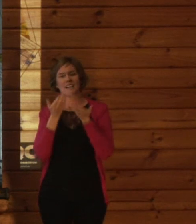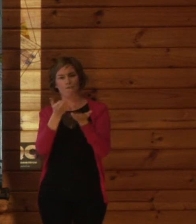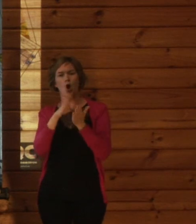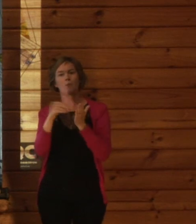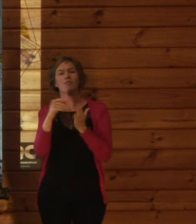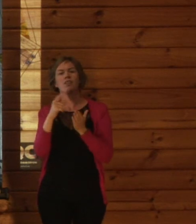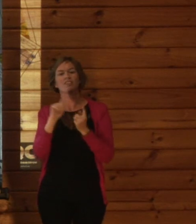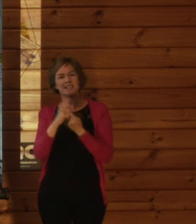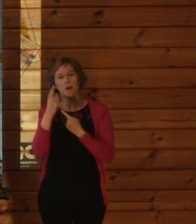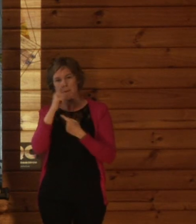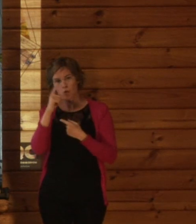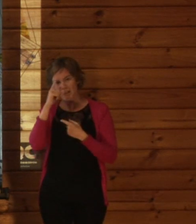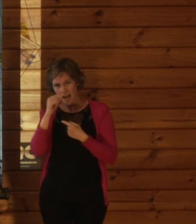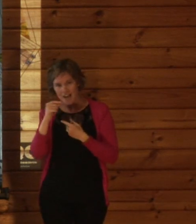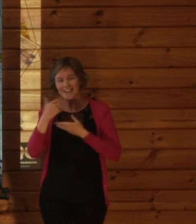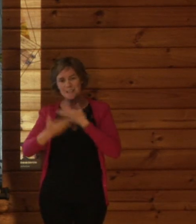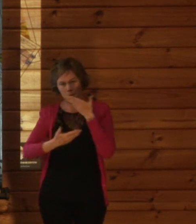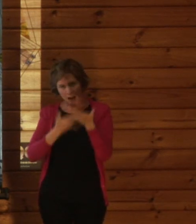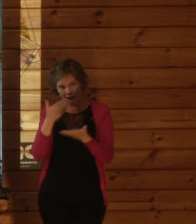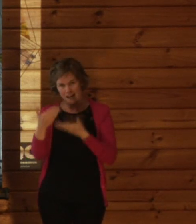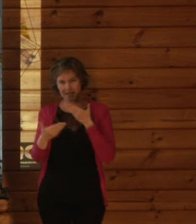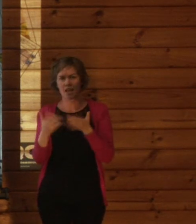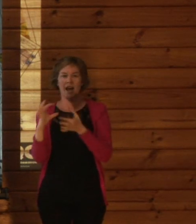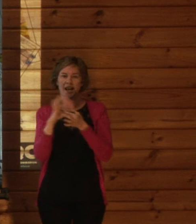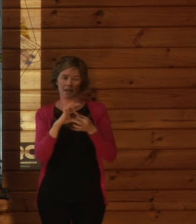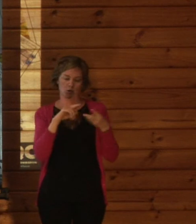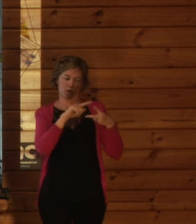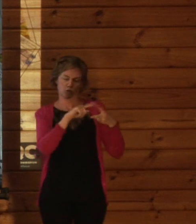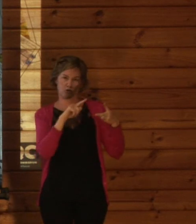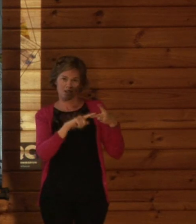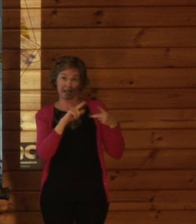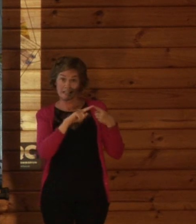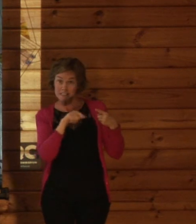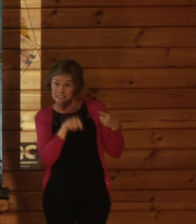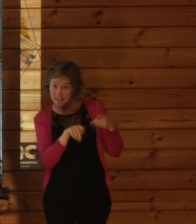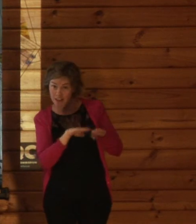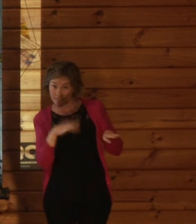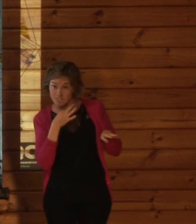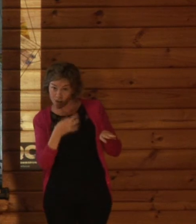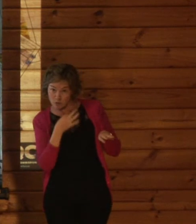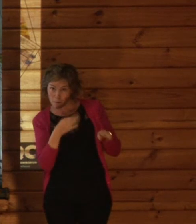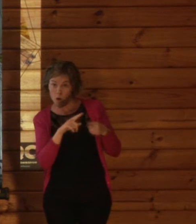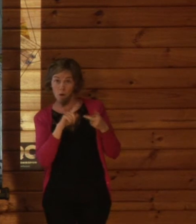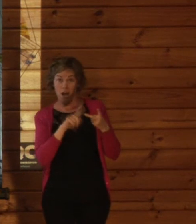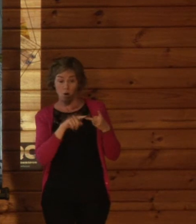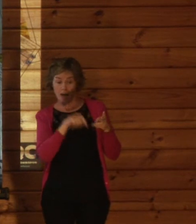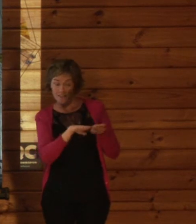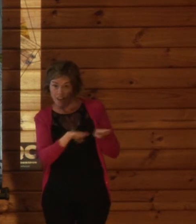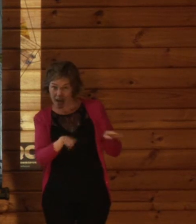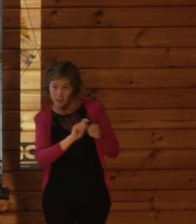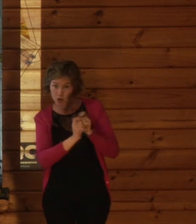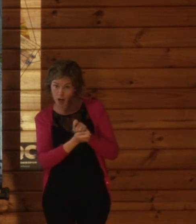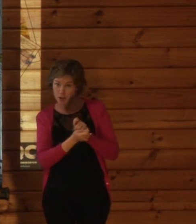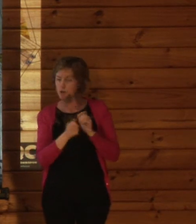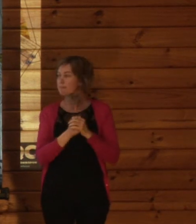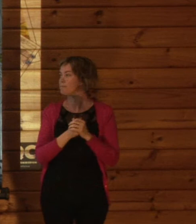is it vulnerable and has it changed. But certainly all of this information is on those stage 3 reports. So this map here, for example, is in the stage